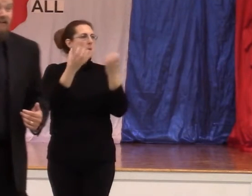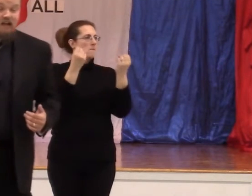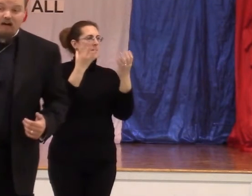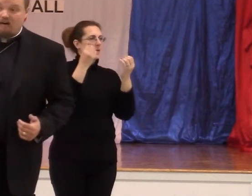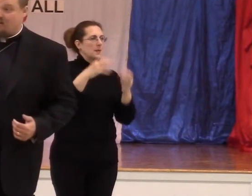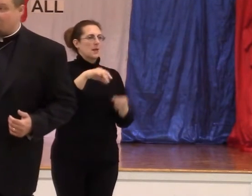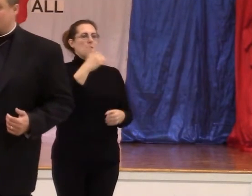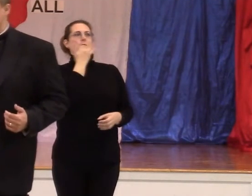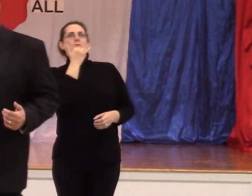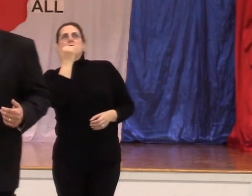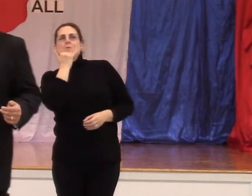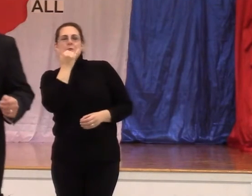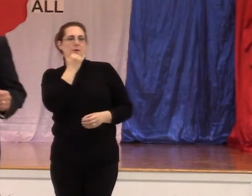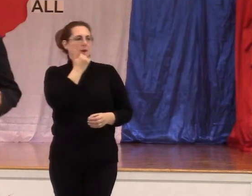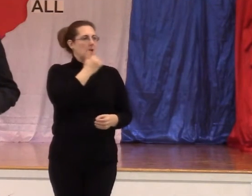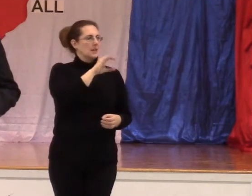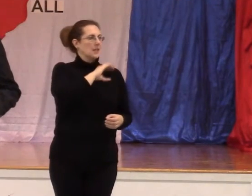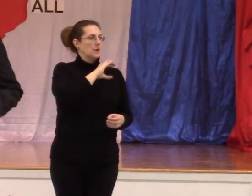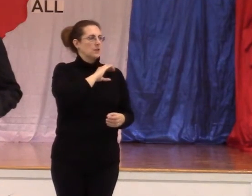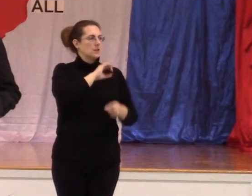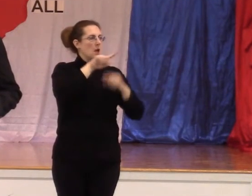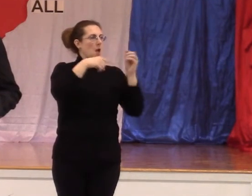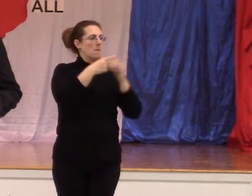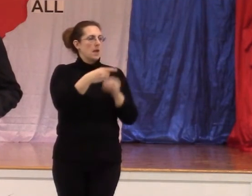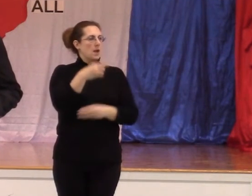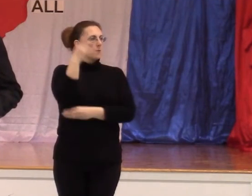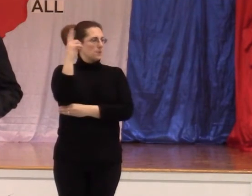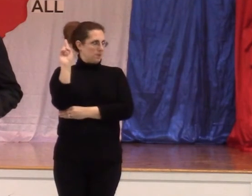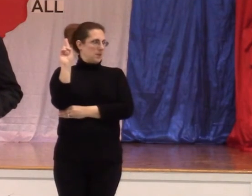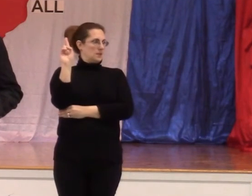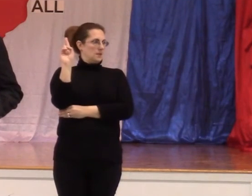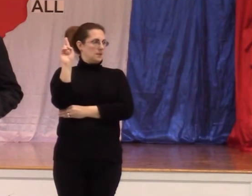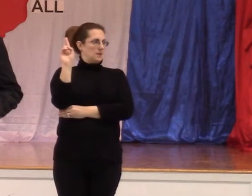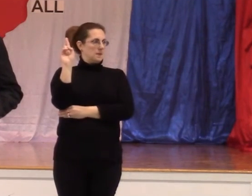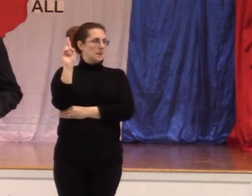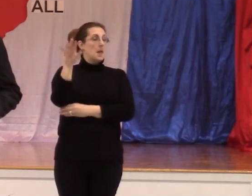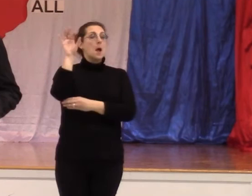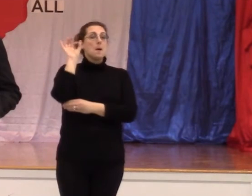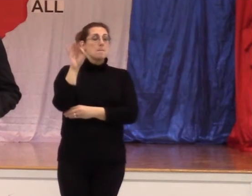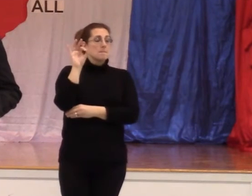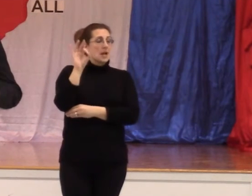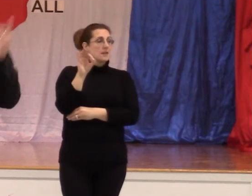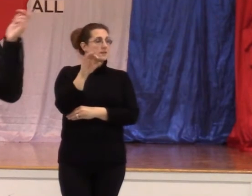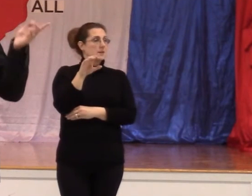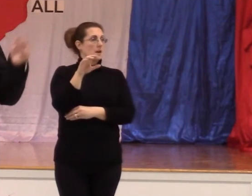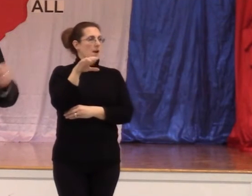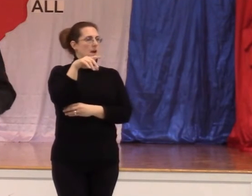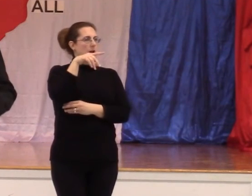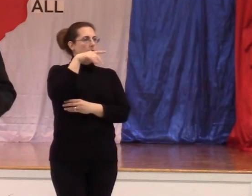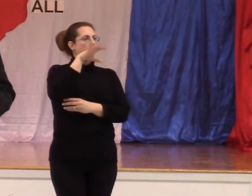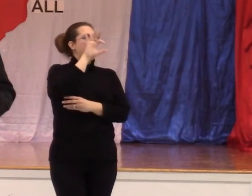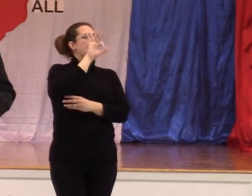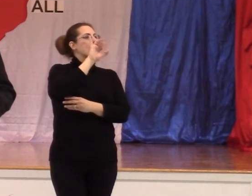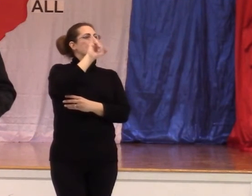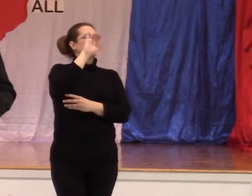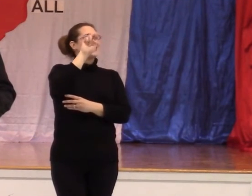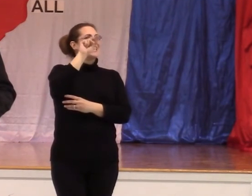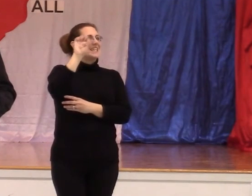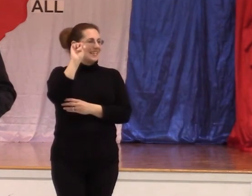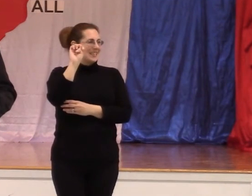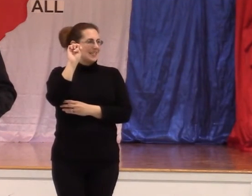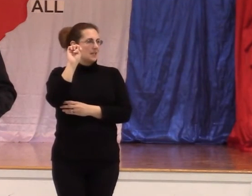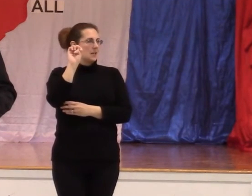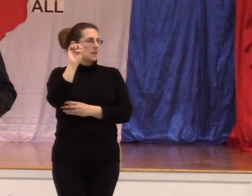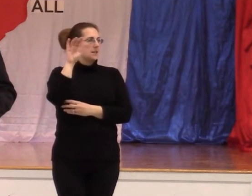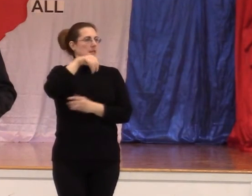erring caricatures of the Reformation. Pastor Feeney, in the next speech, will be addressing